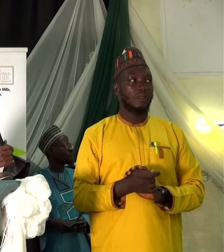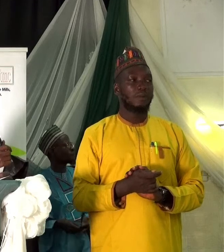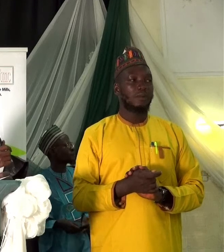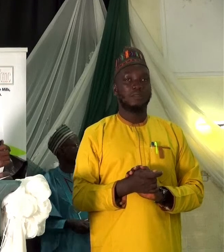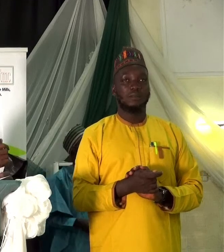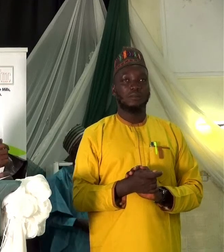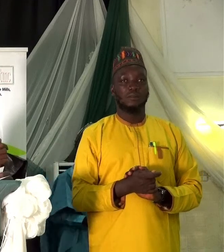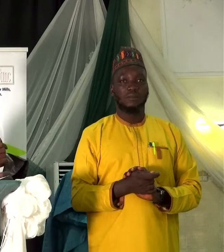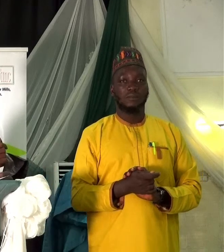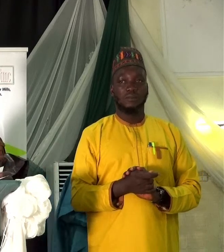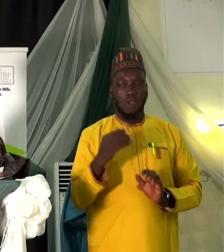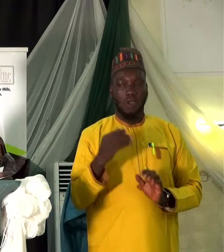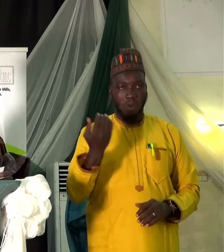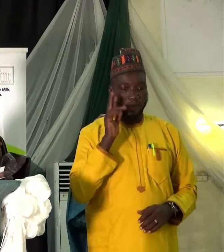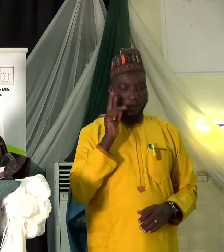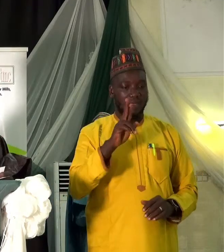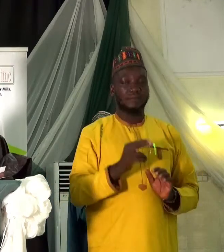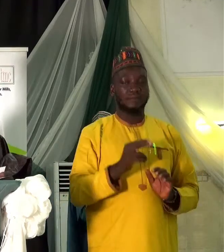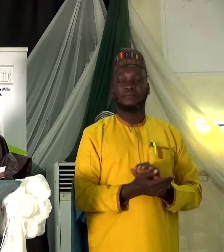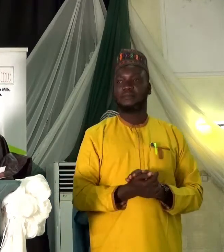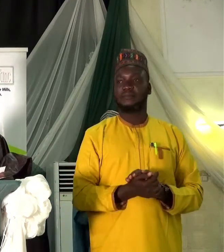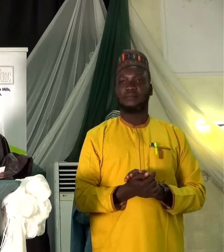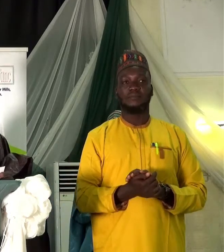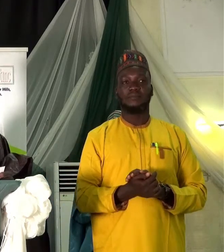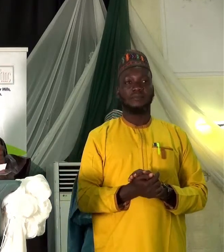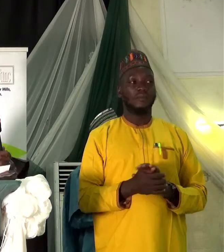yatafaddal mashkura.